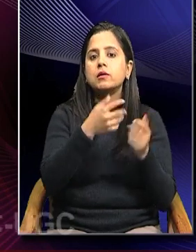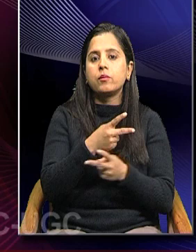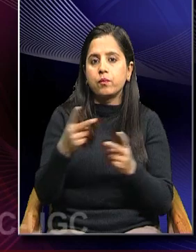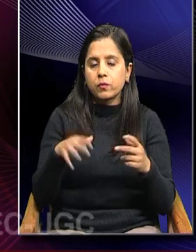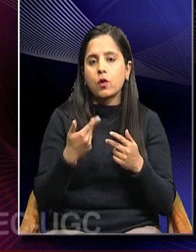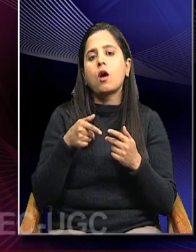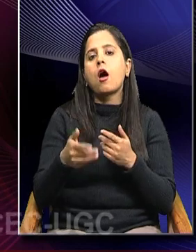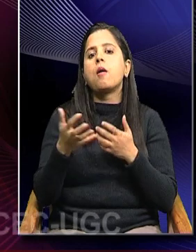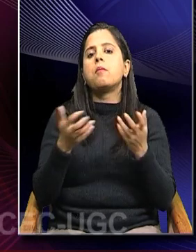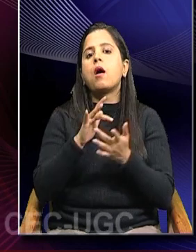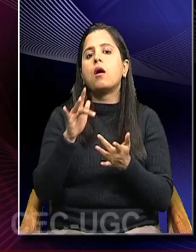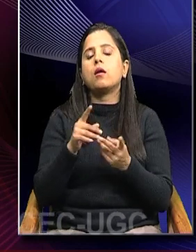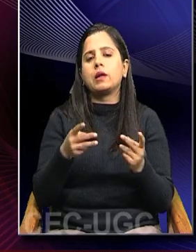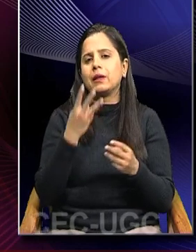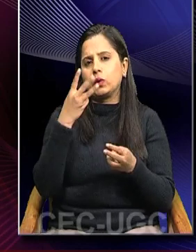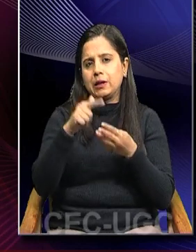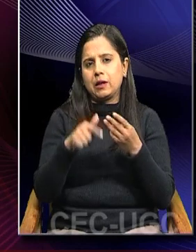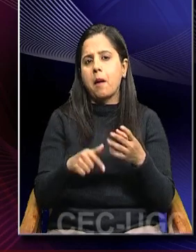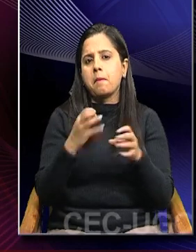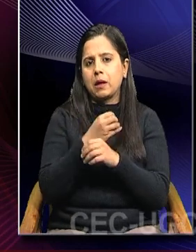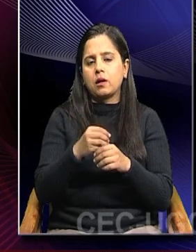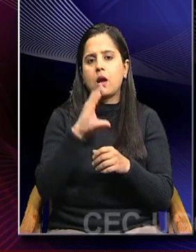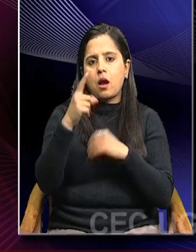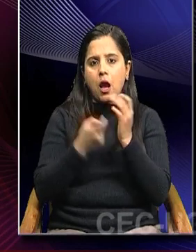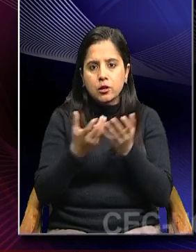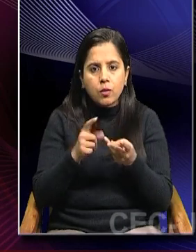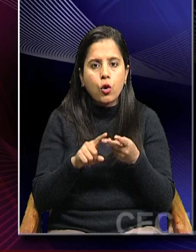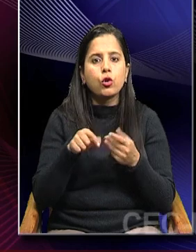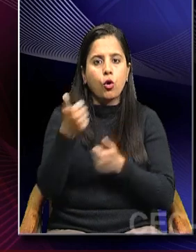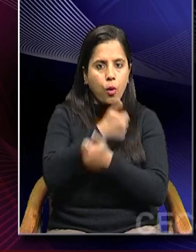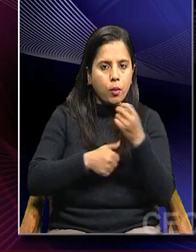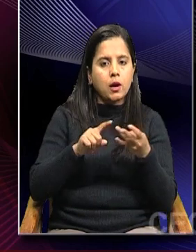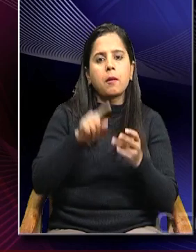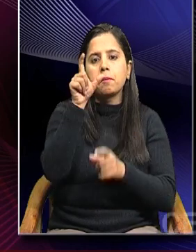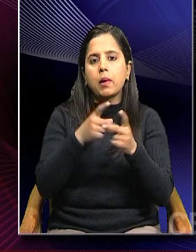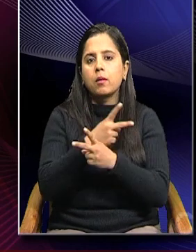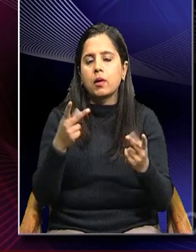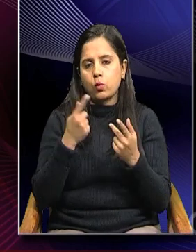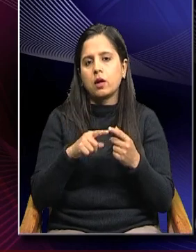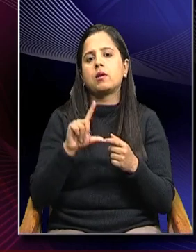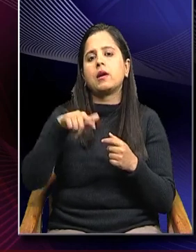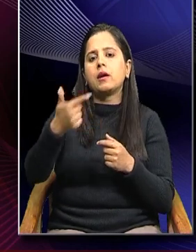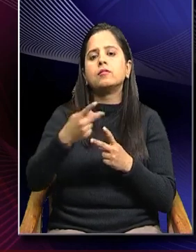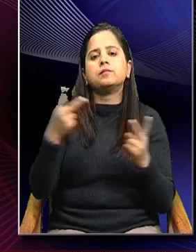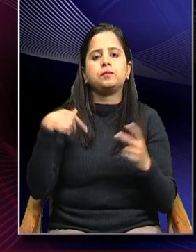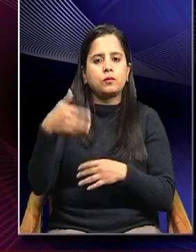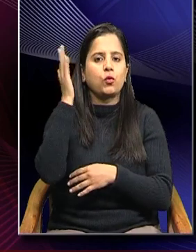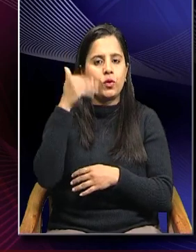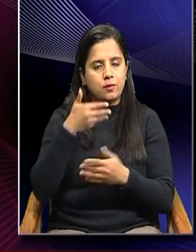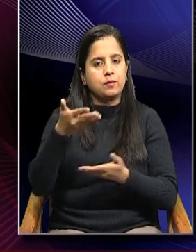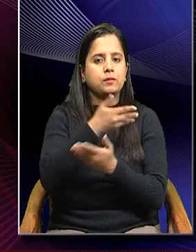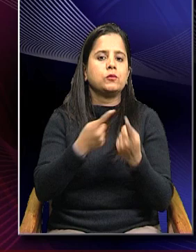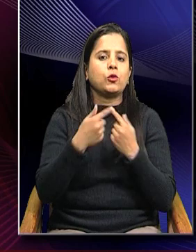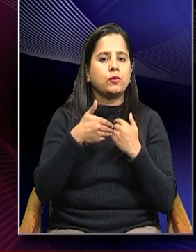marketing intermediaries. Remaining three components, that is customers, competitors and public, that we would discuss in the next part of my lecture on the